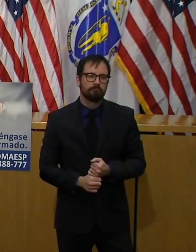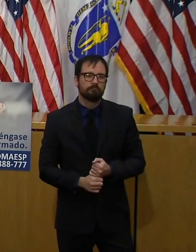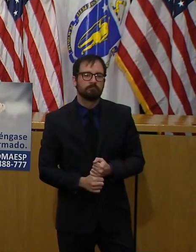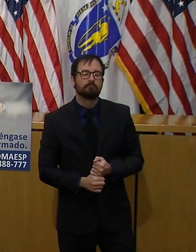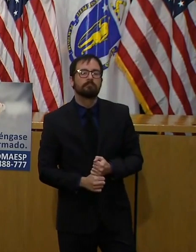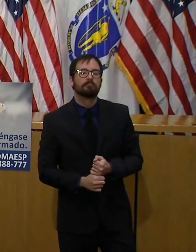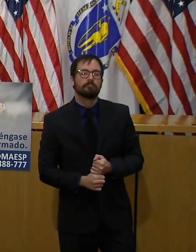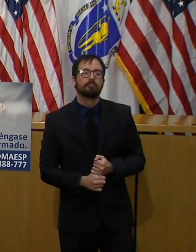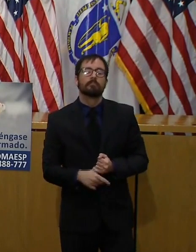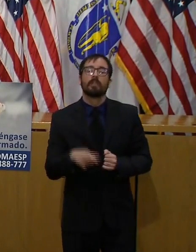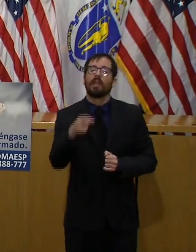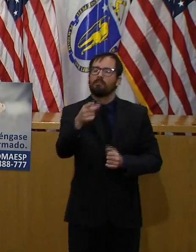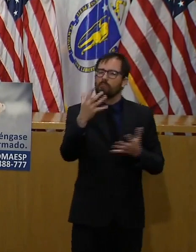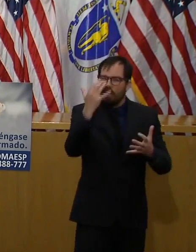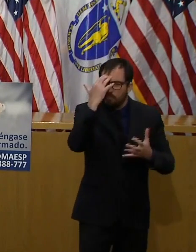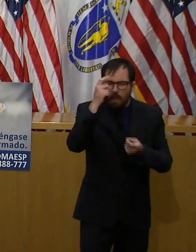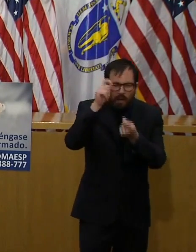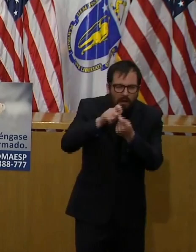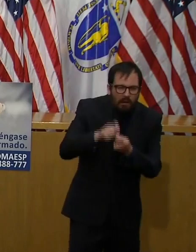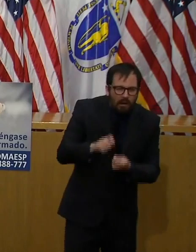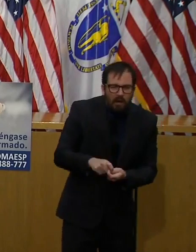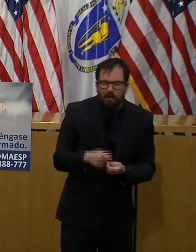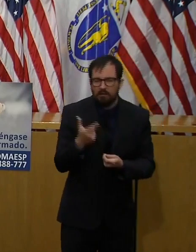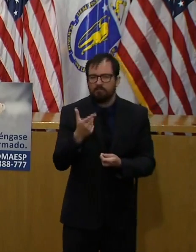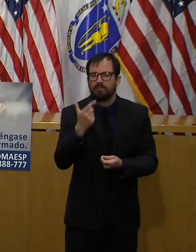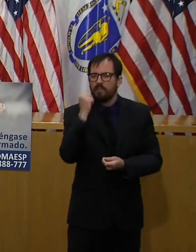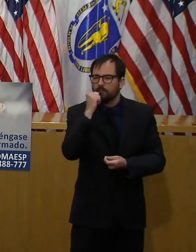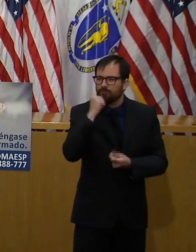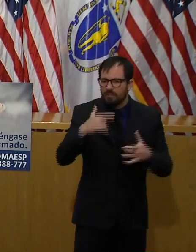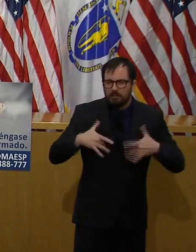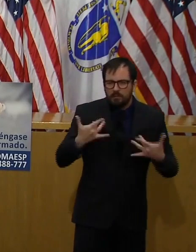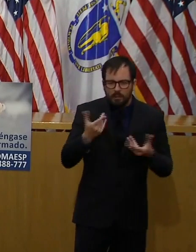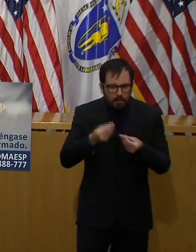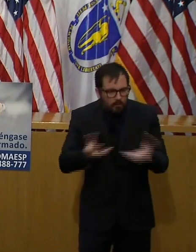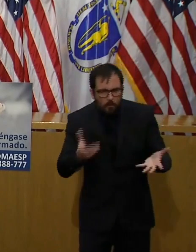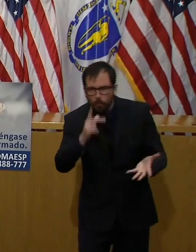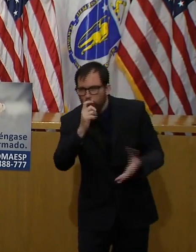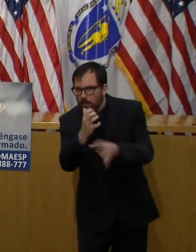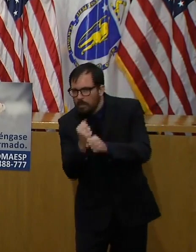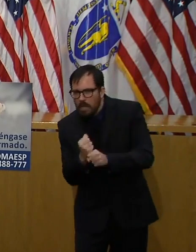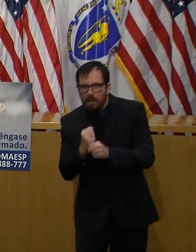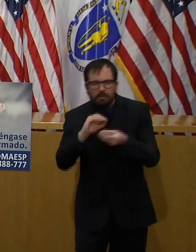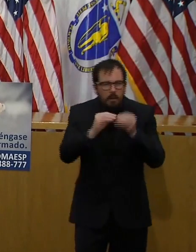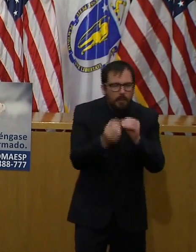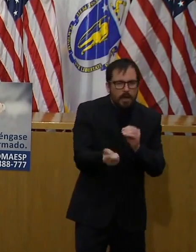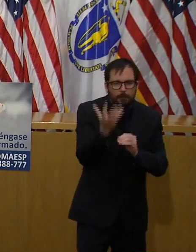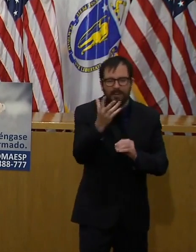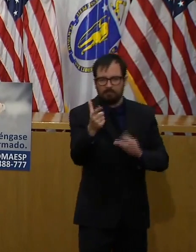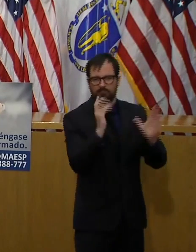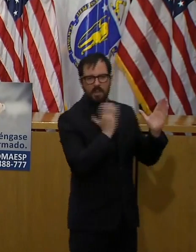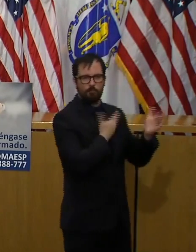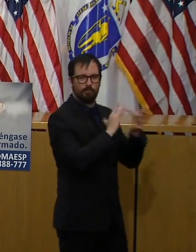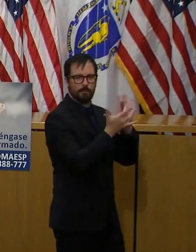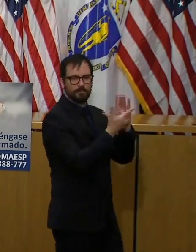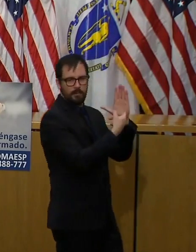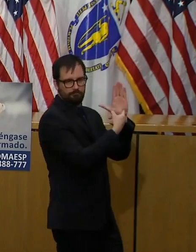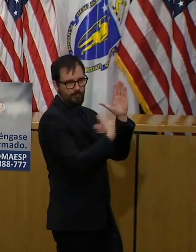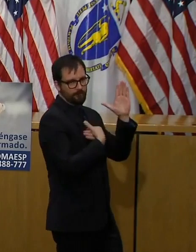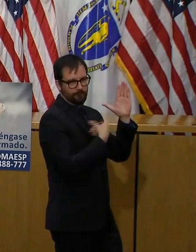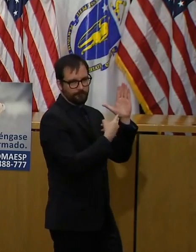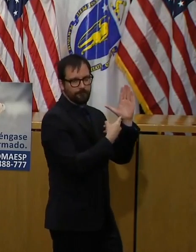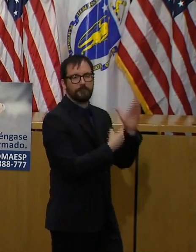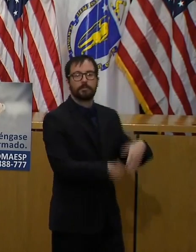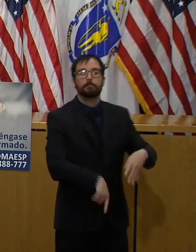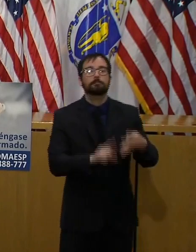mass.gov/COVID-19. The command center continues to monitor hospital capacity. Not only is the command center in constant